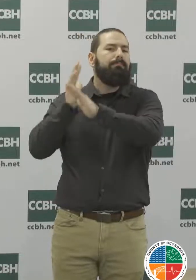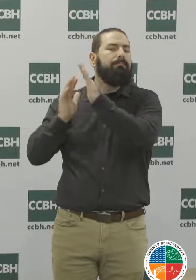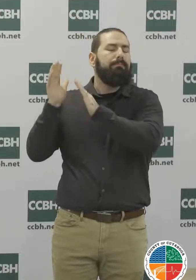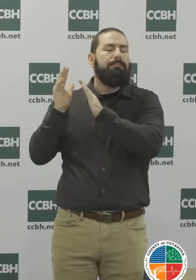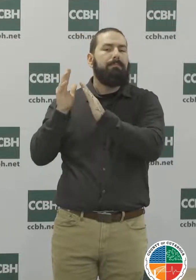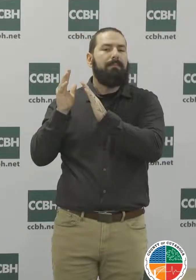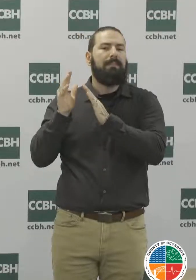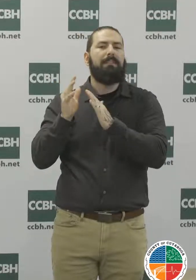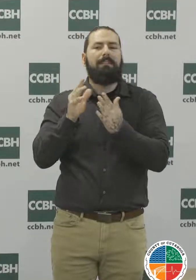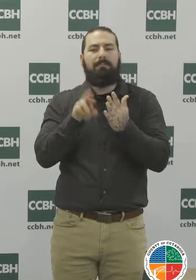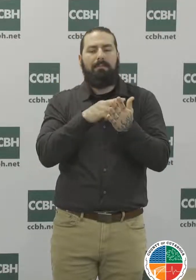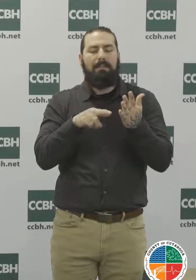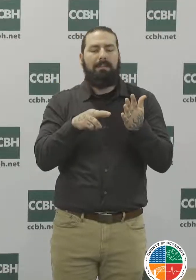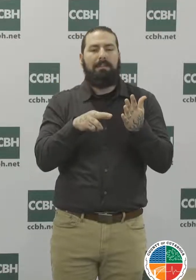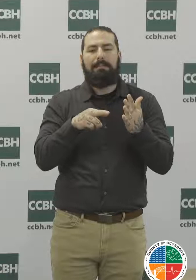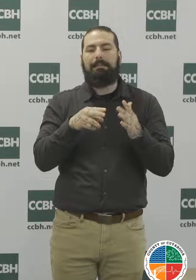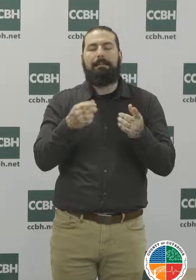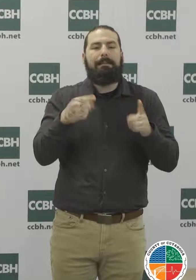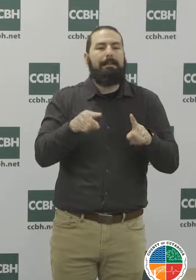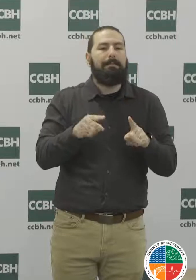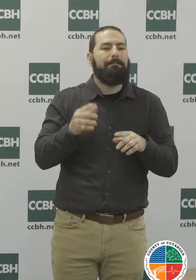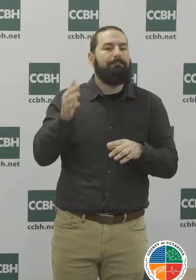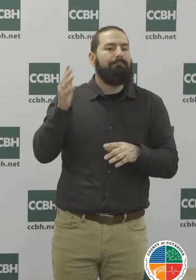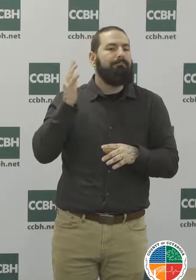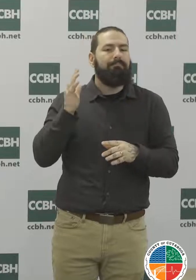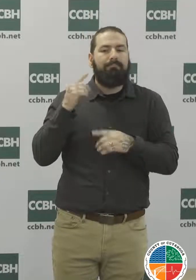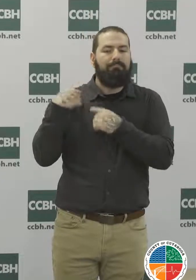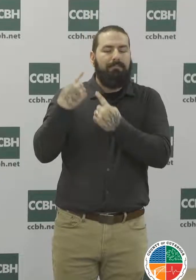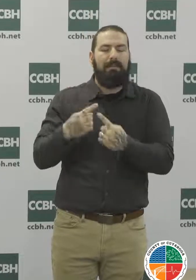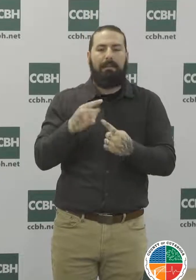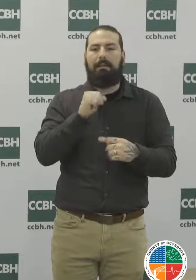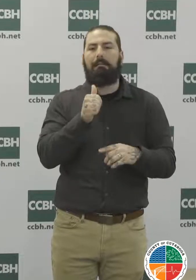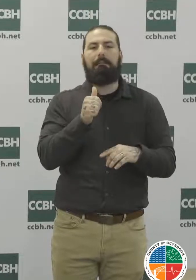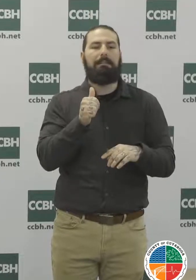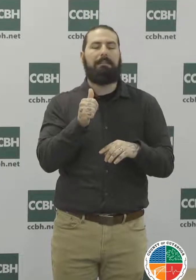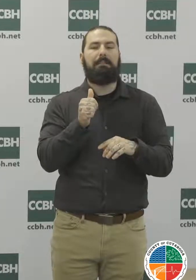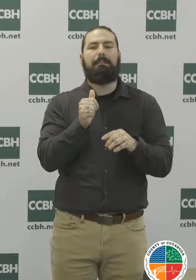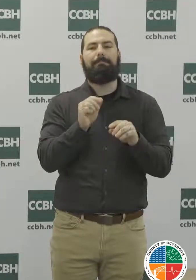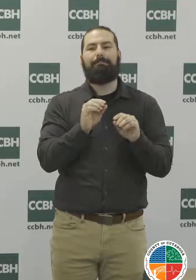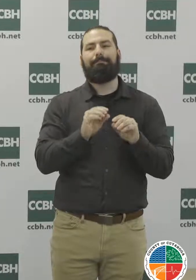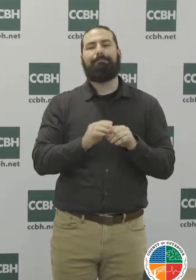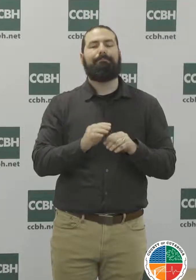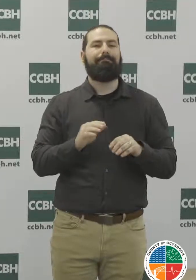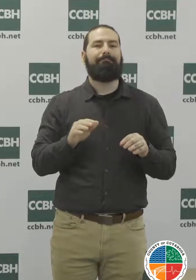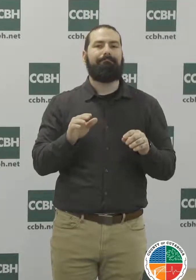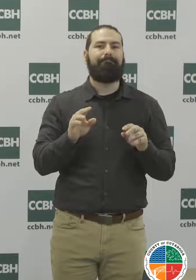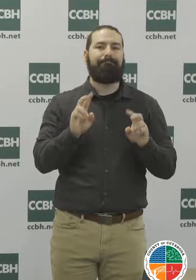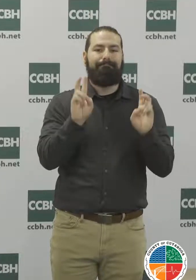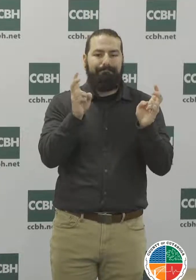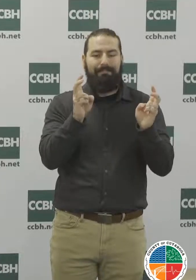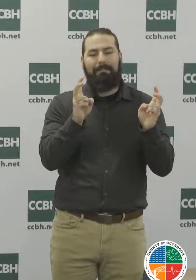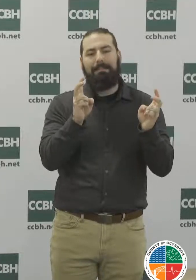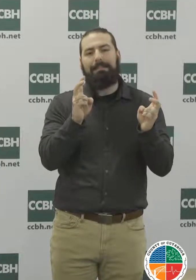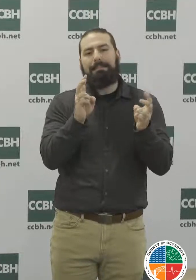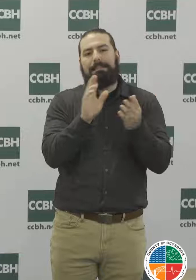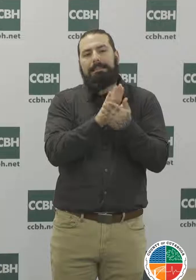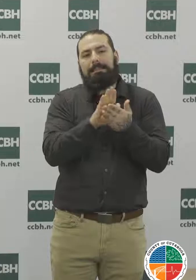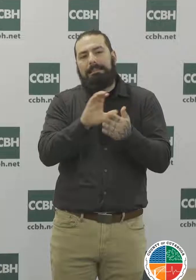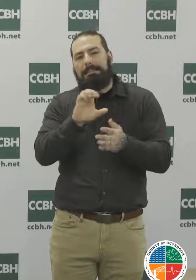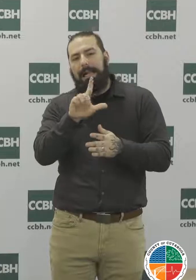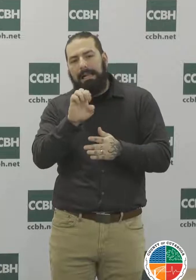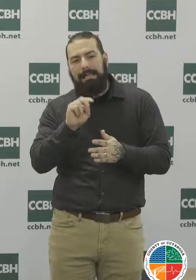country, not the sanitized versions we learned in school, but the actual truth about this country's